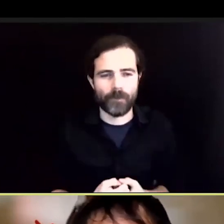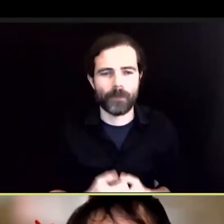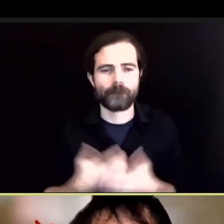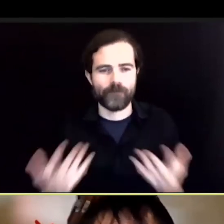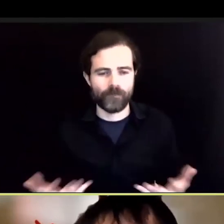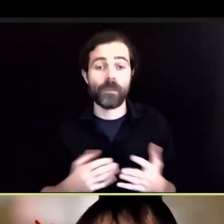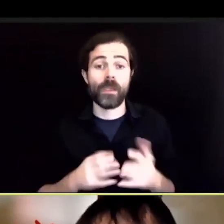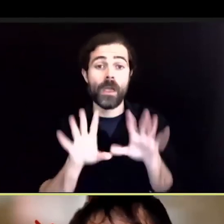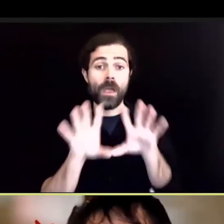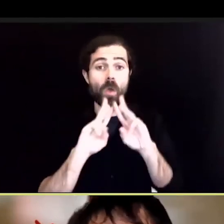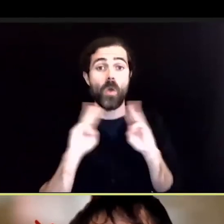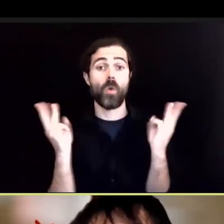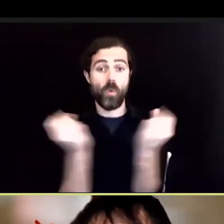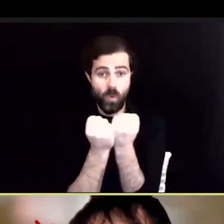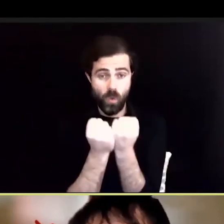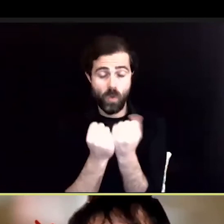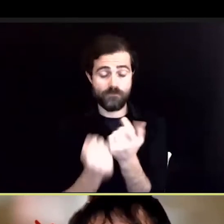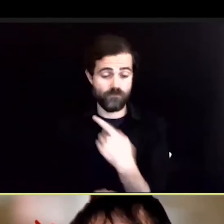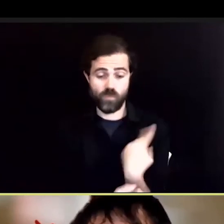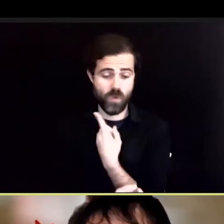are organizing about accessible